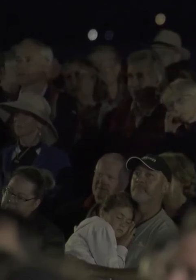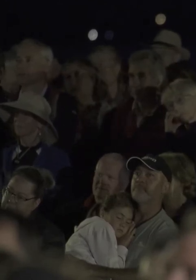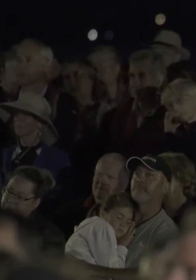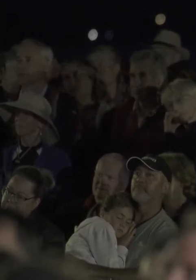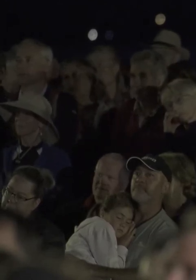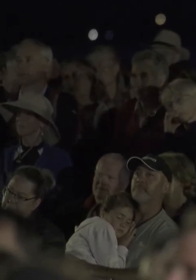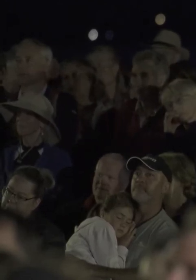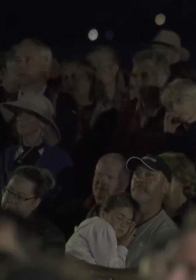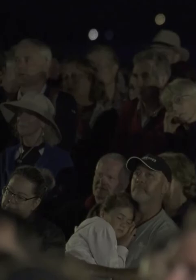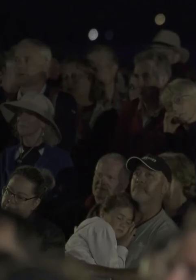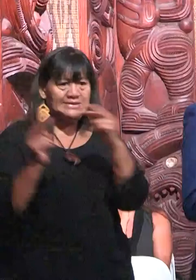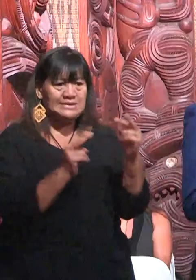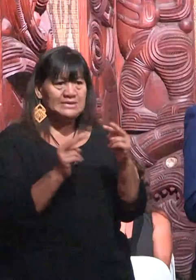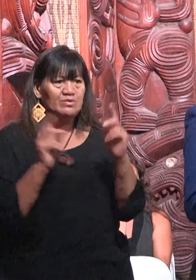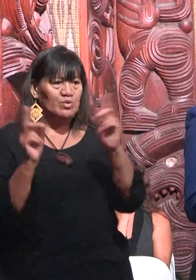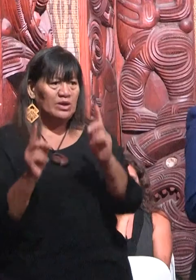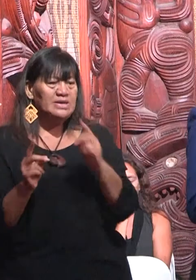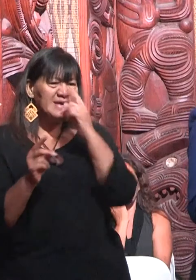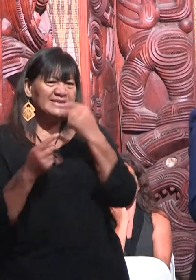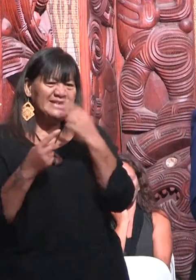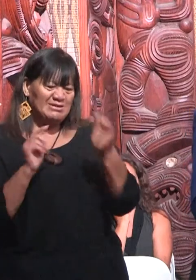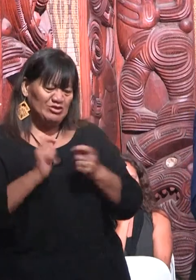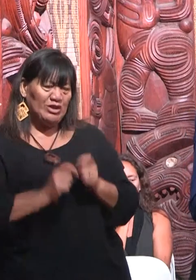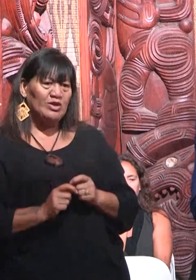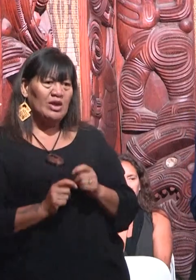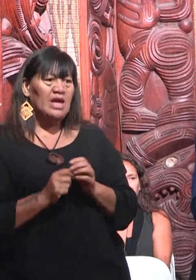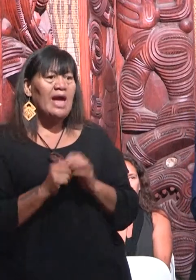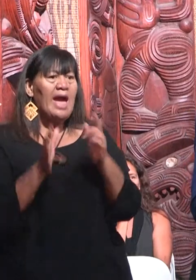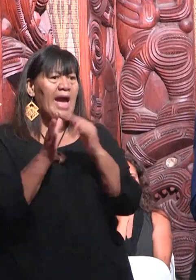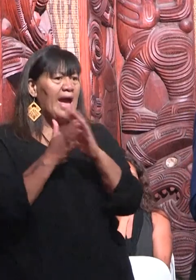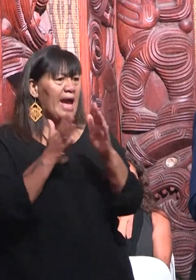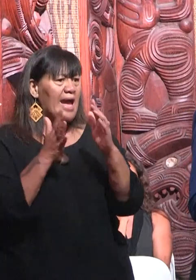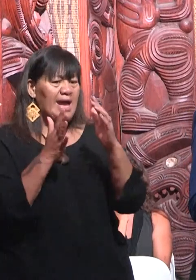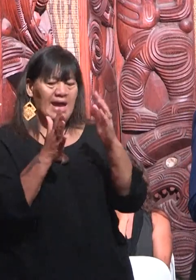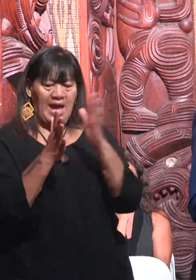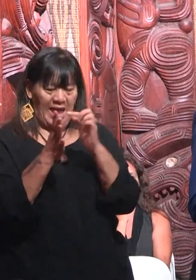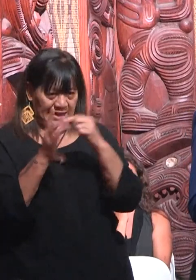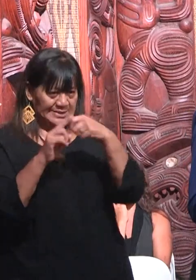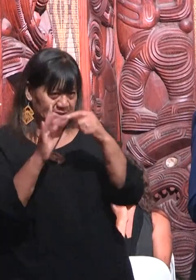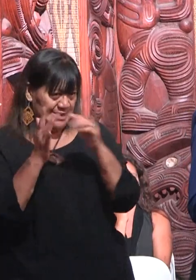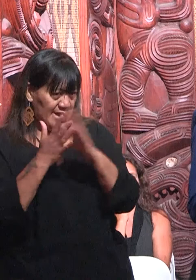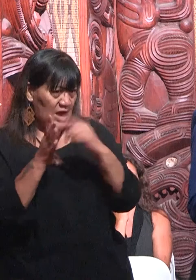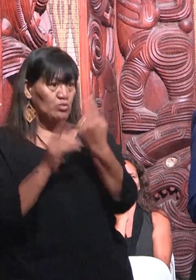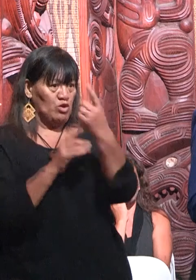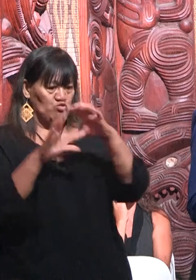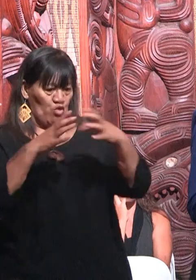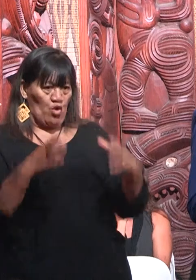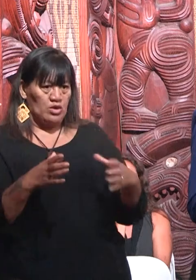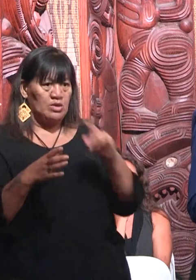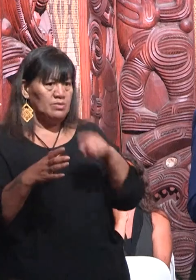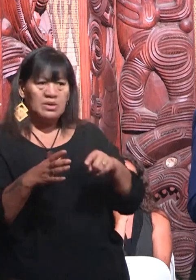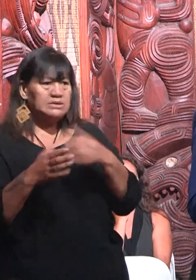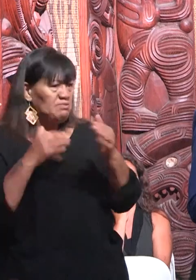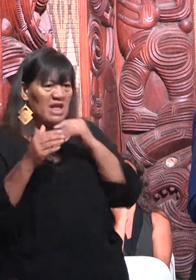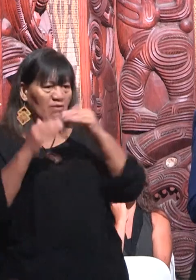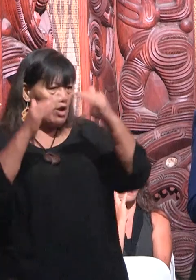kite ai." In other words, Ākiha is a rock in the Hokianga harbour that you cannot see even